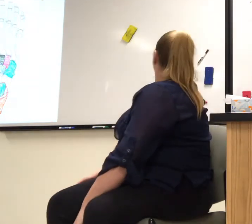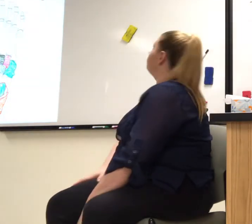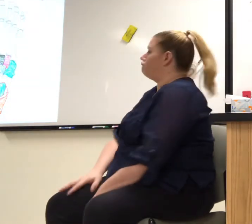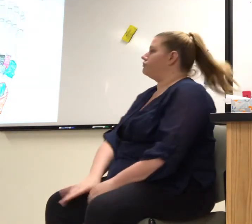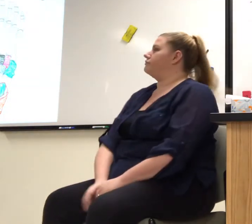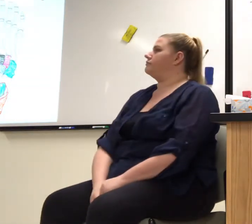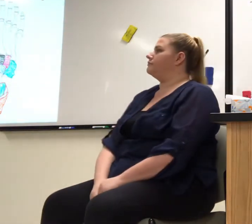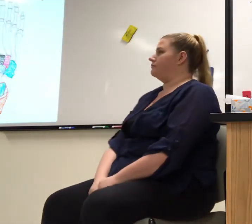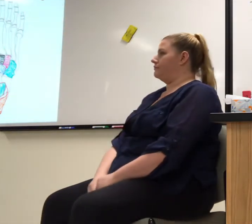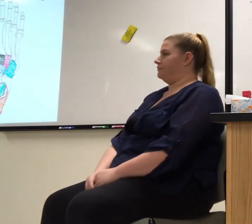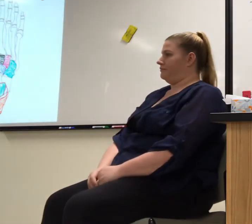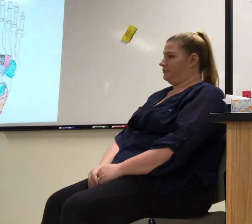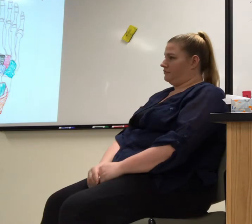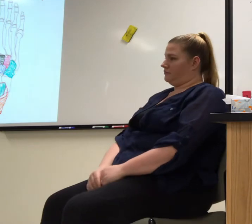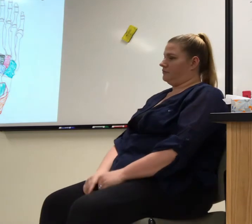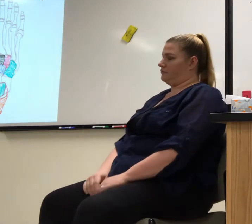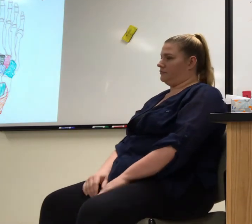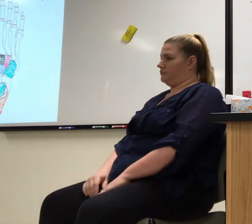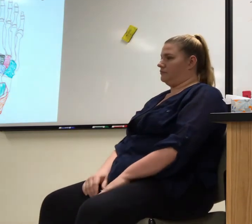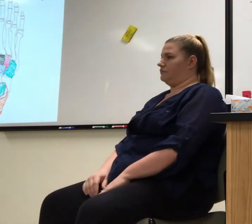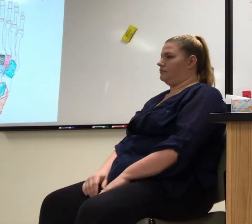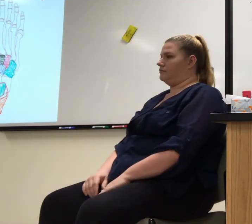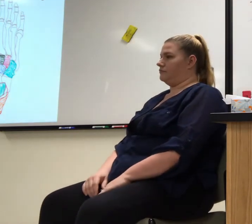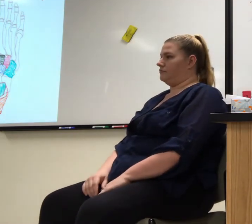metatarsals forming